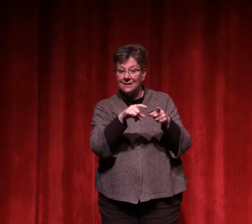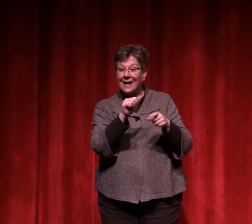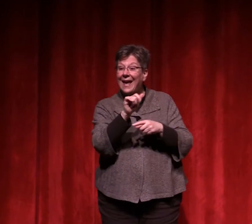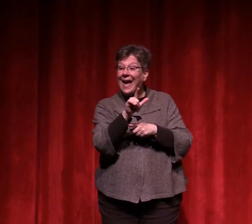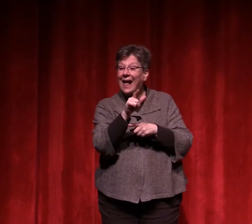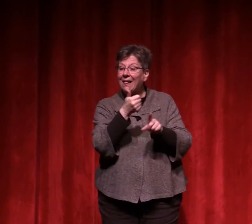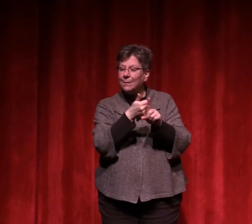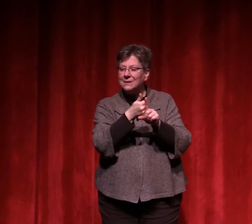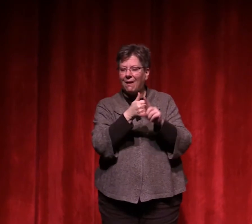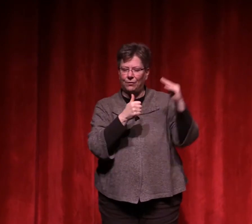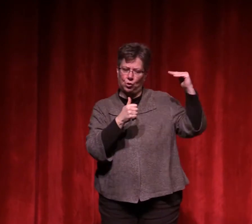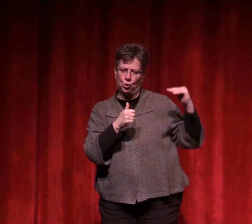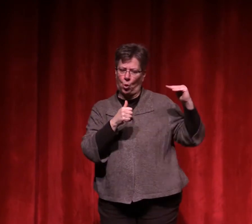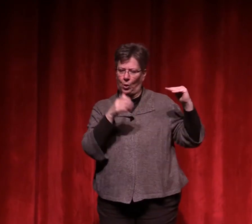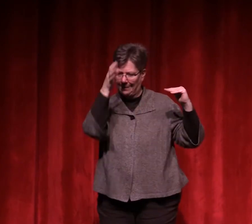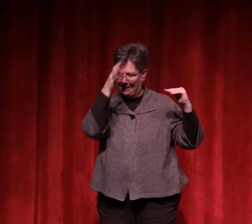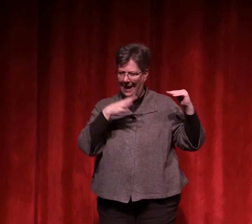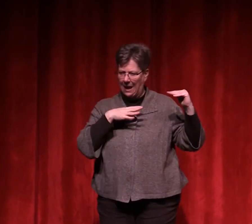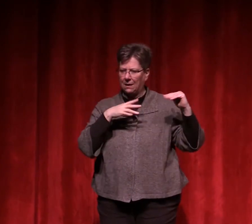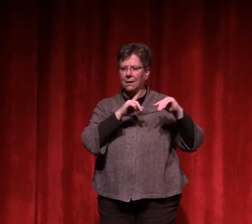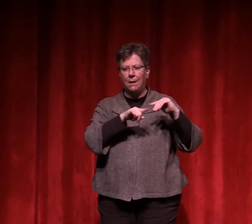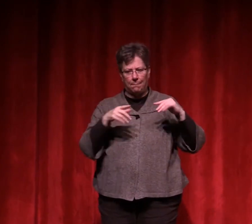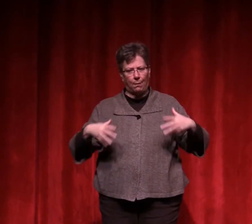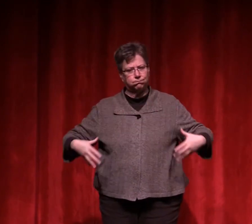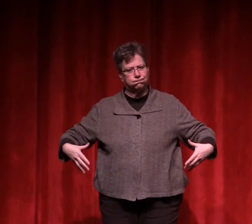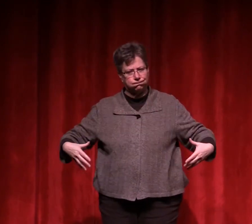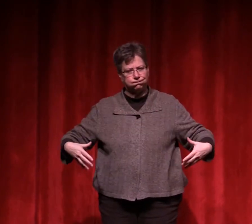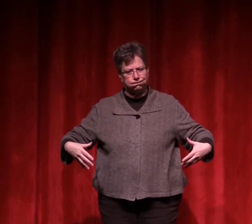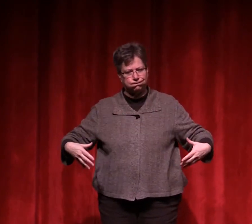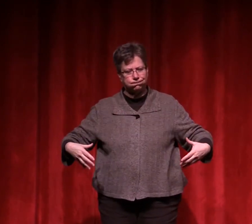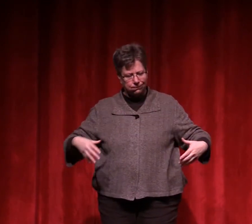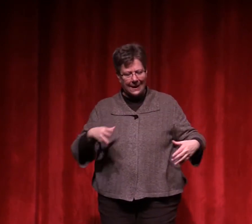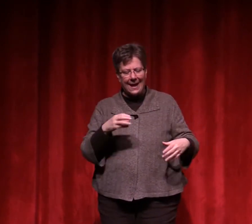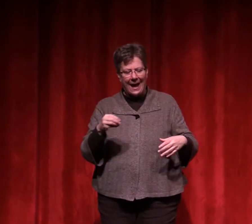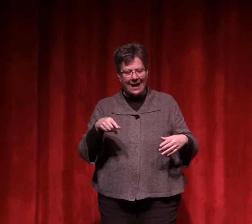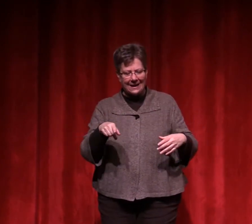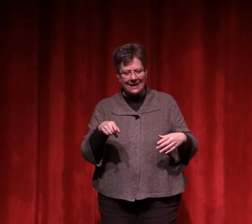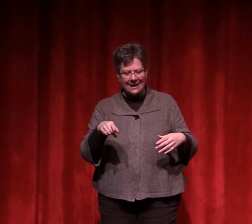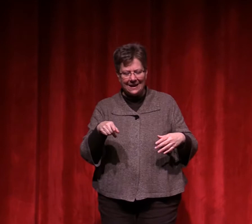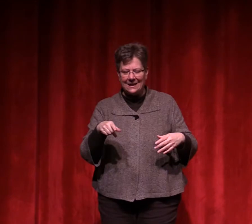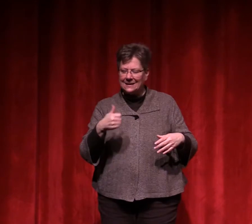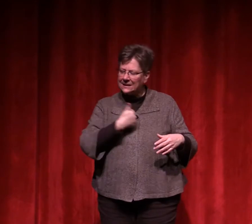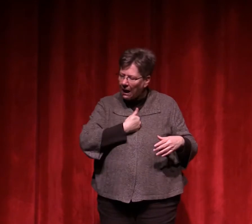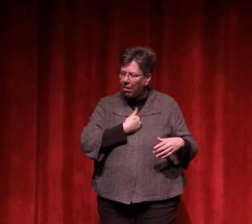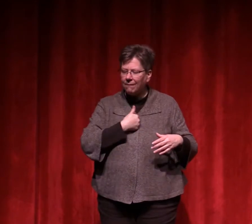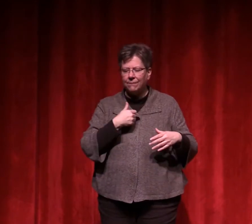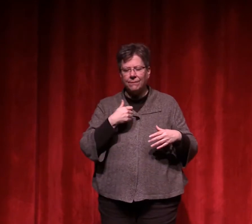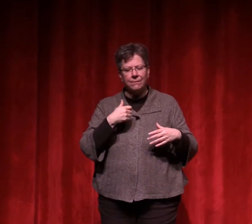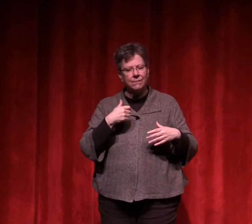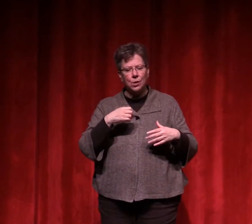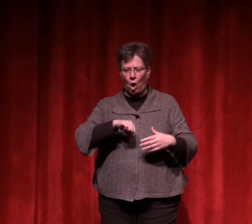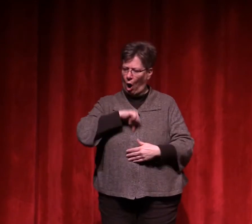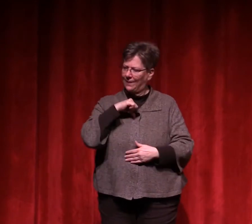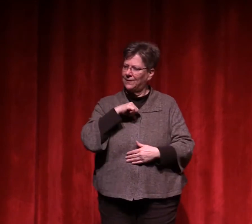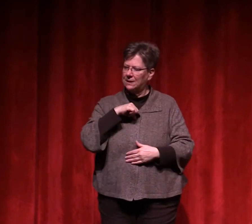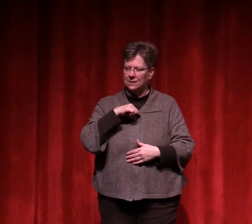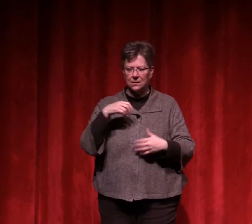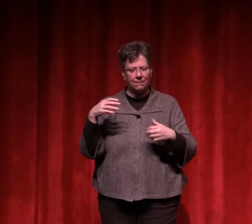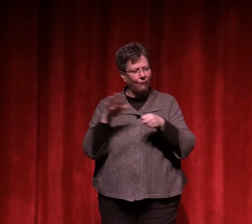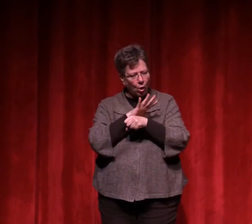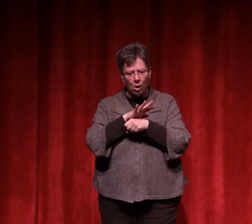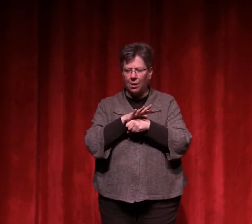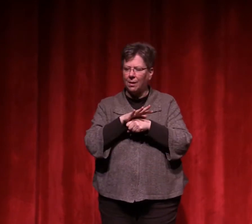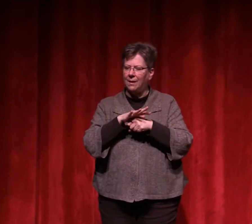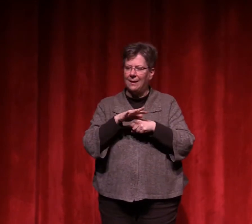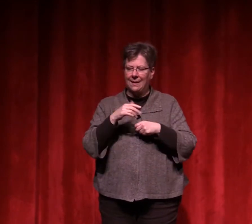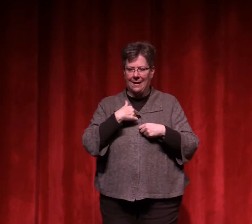tall in stature, but he can fill up a room with his self-confidence and sense of purpose. And I was a